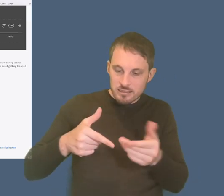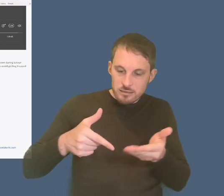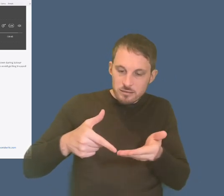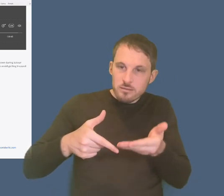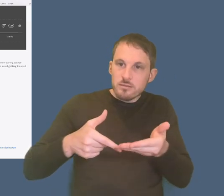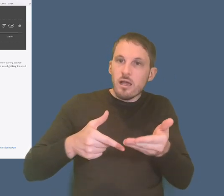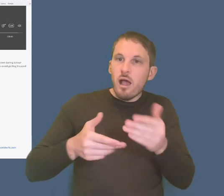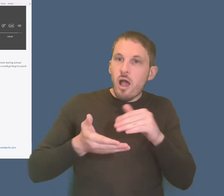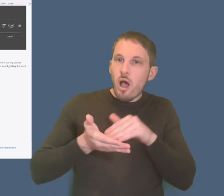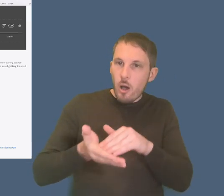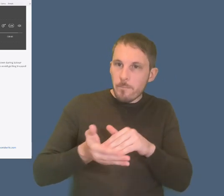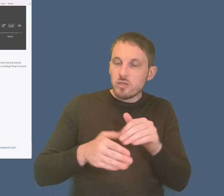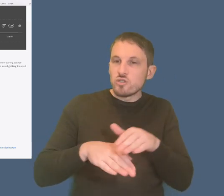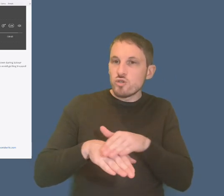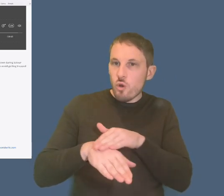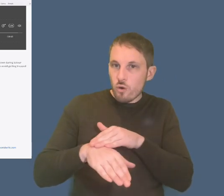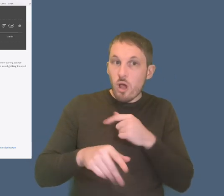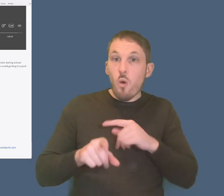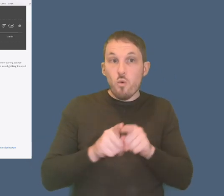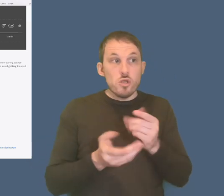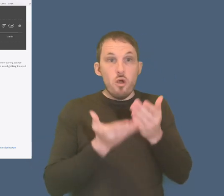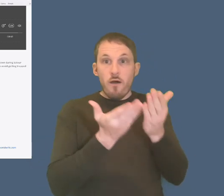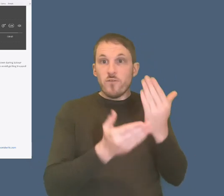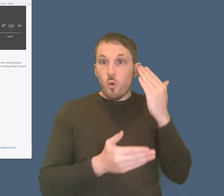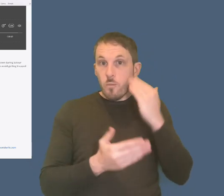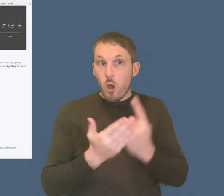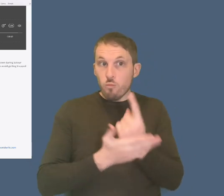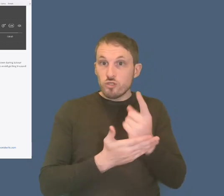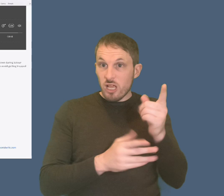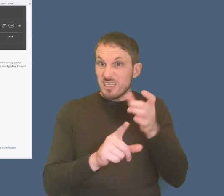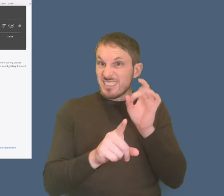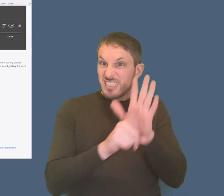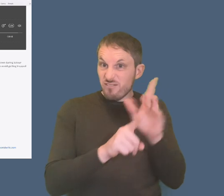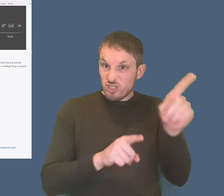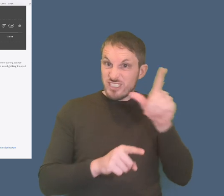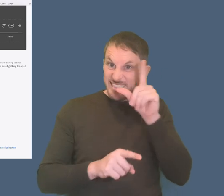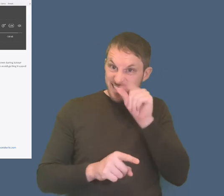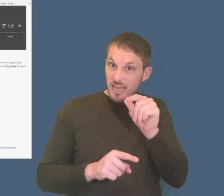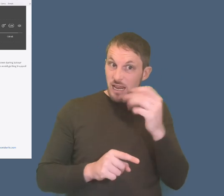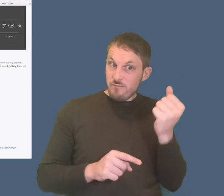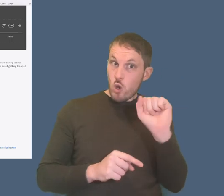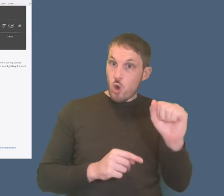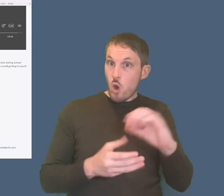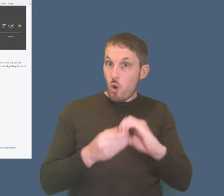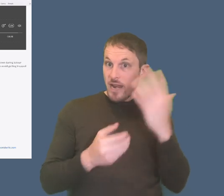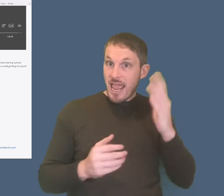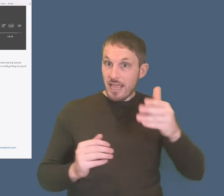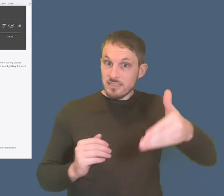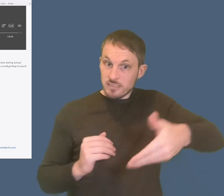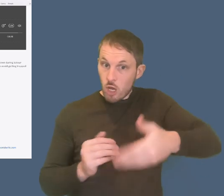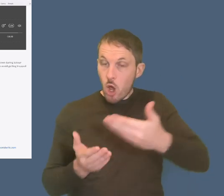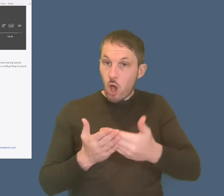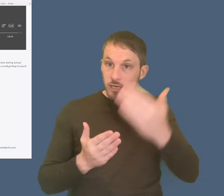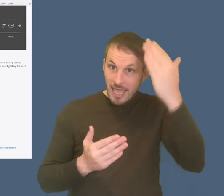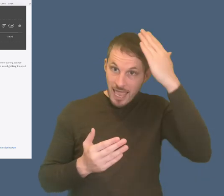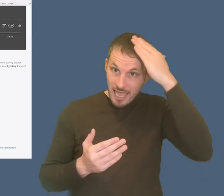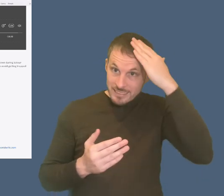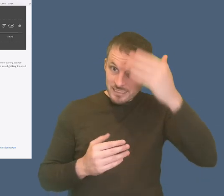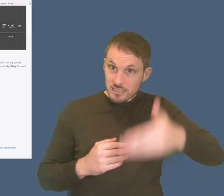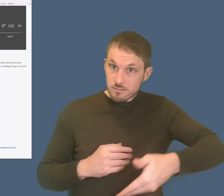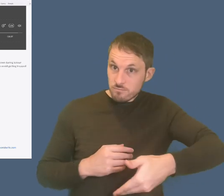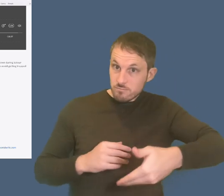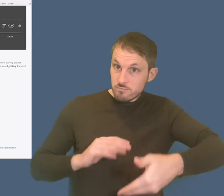slowly. And I did offer the woman an opportunity for her to do this herself, where she could put her own hand on the top of the baby's head as